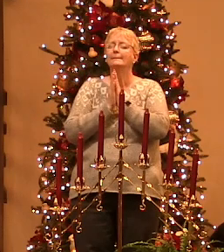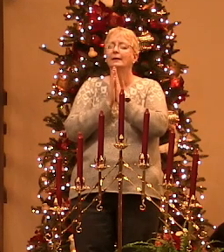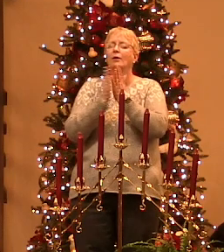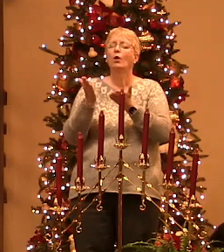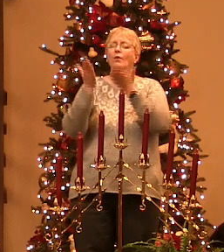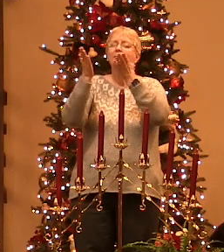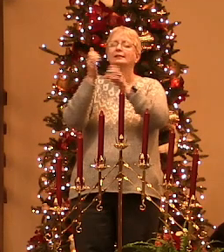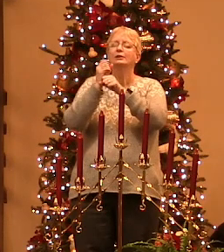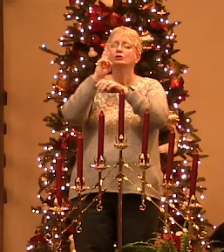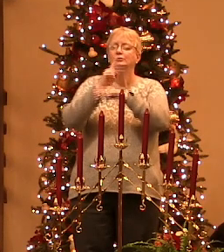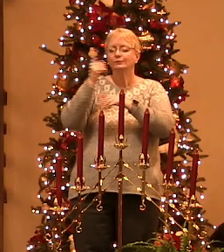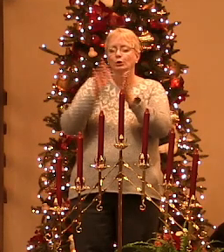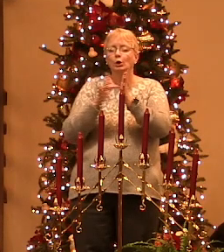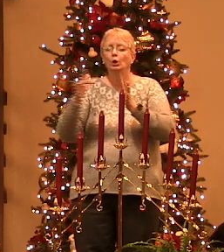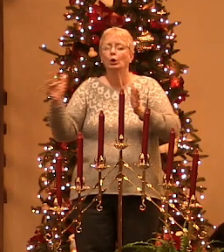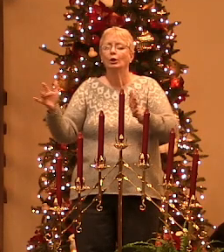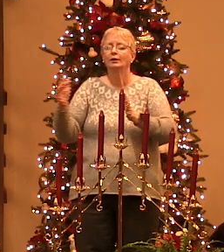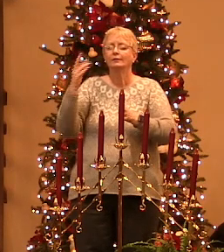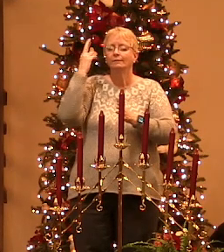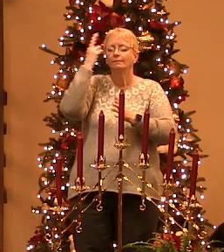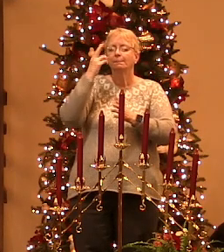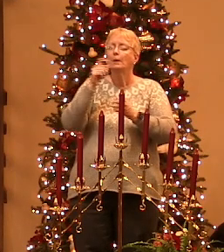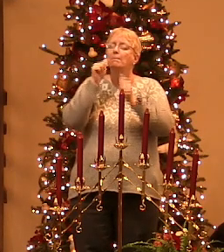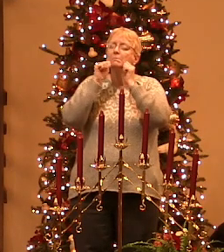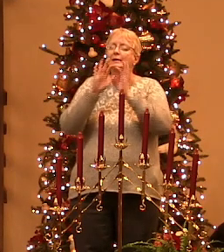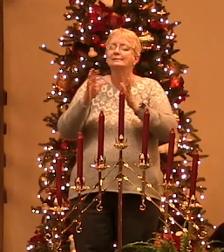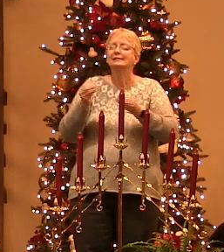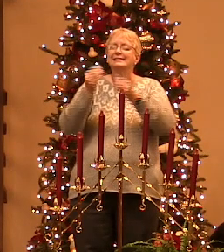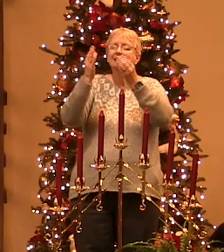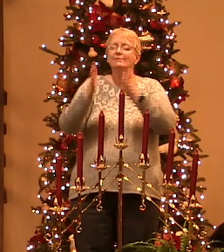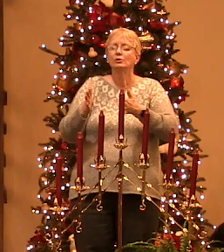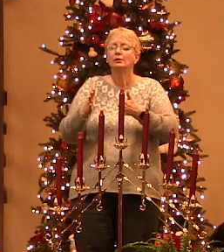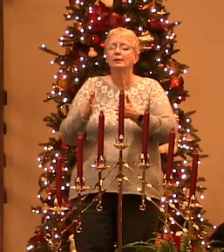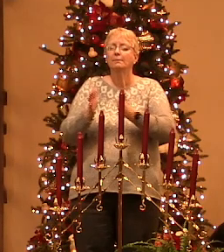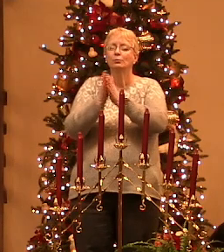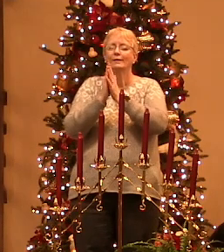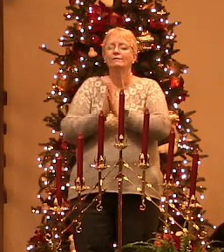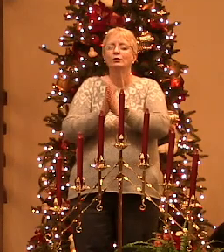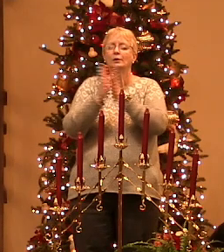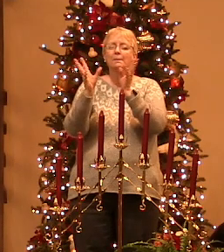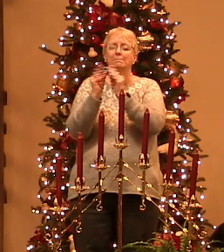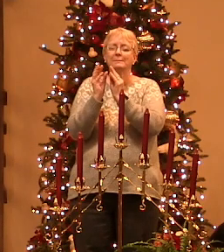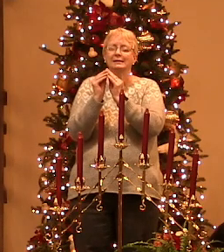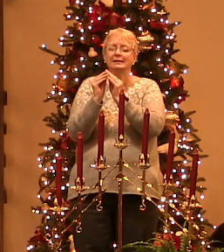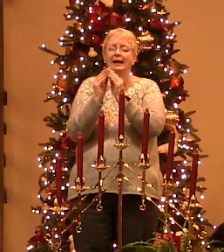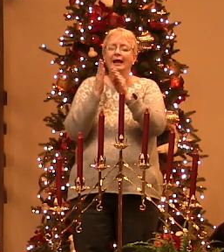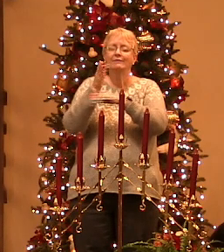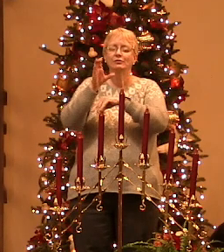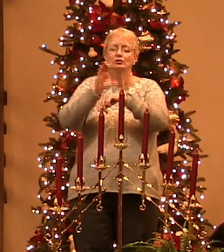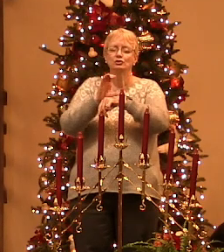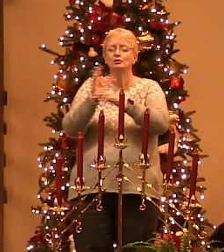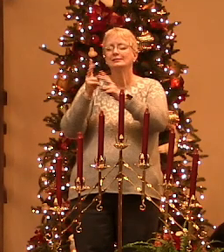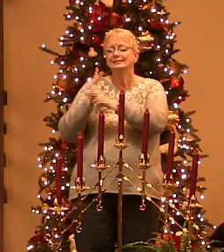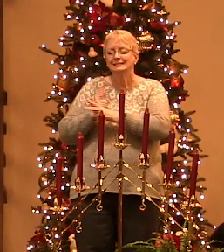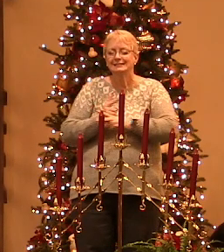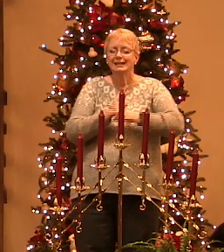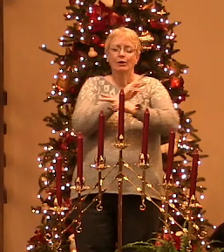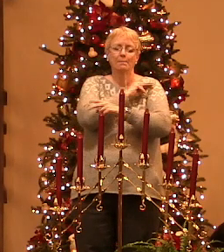offering. Take it and use it for your glory and your purposes. Bless the gifts and the givers. And then we pray for the congregational meeting and the caring ministry